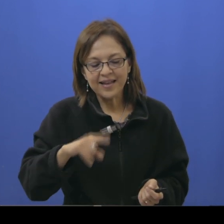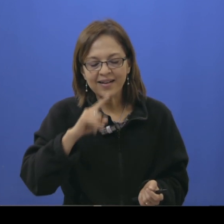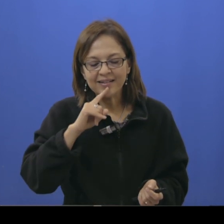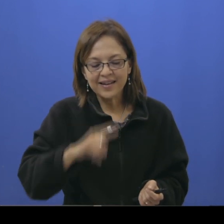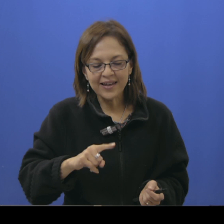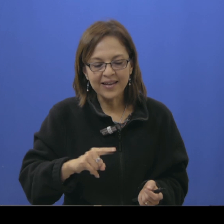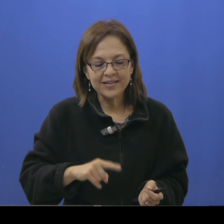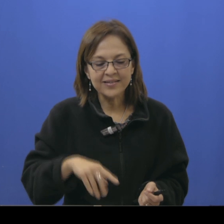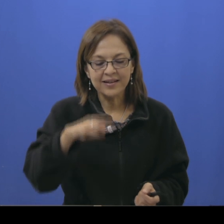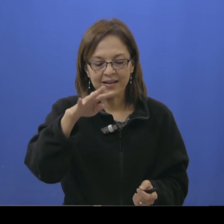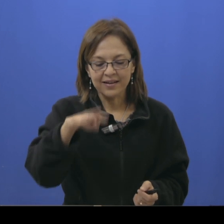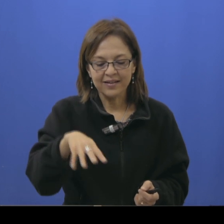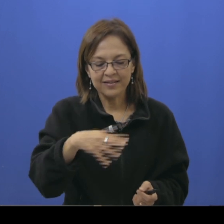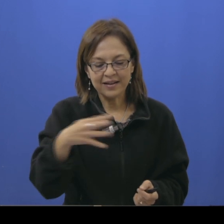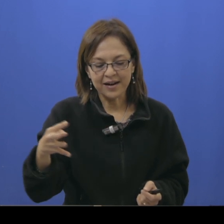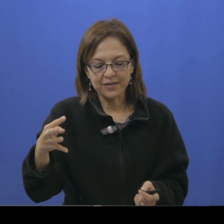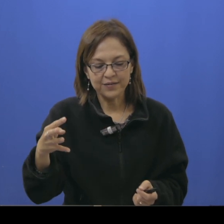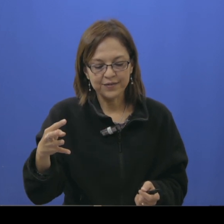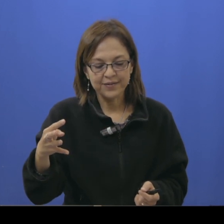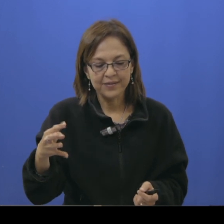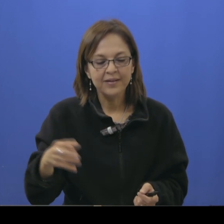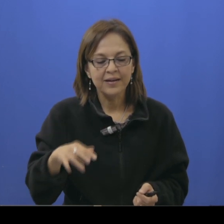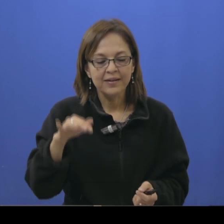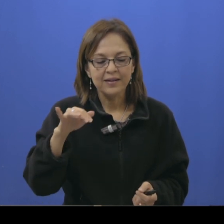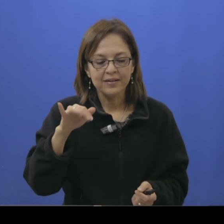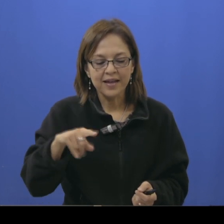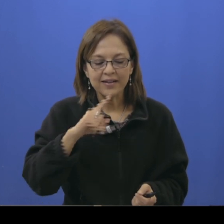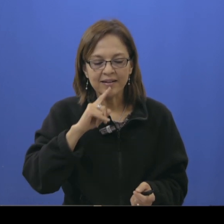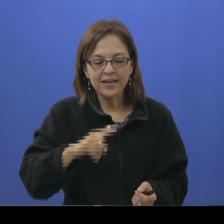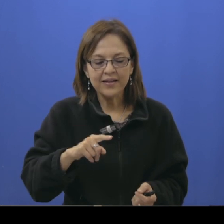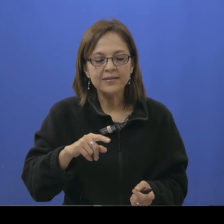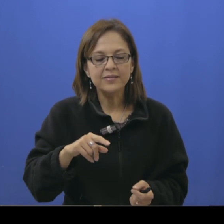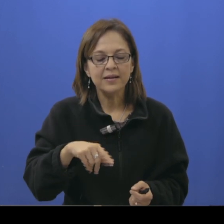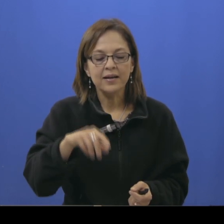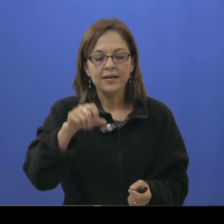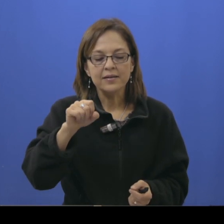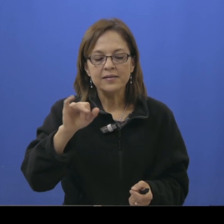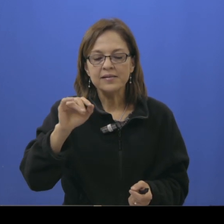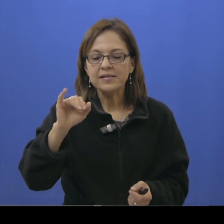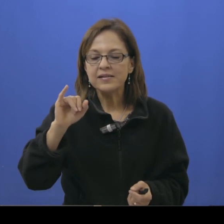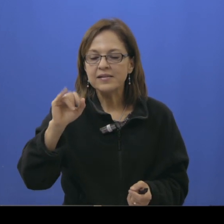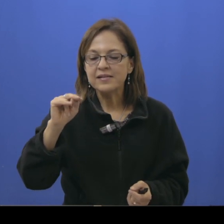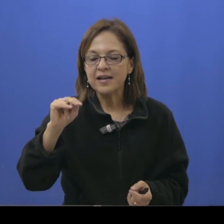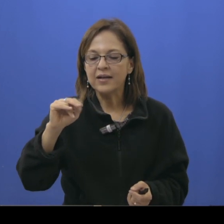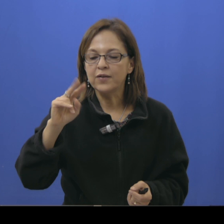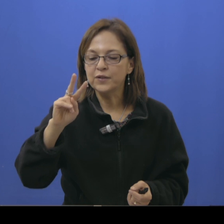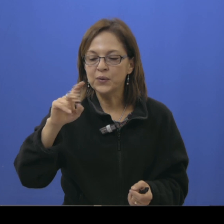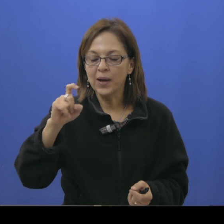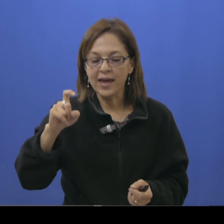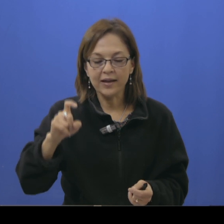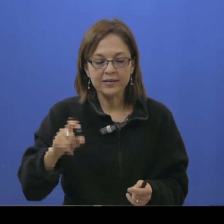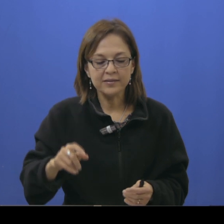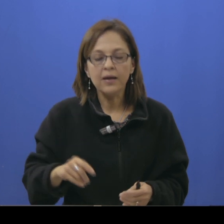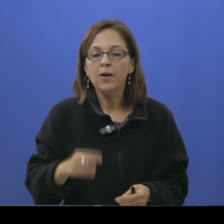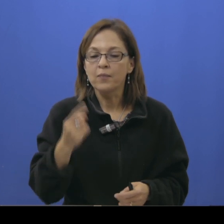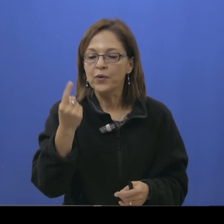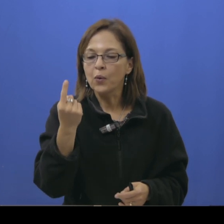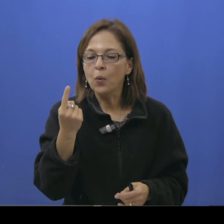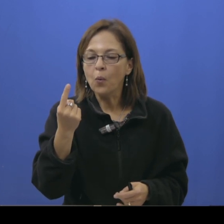And that is the graph. That is sine of